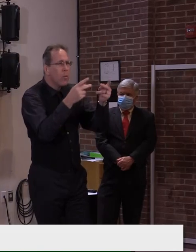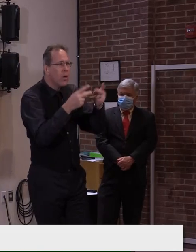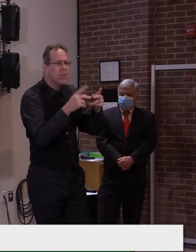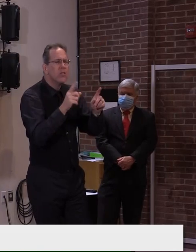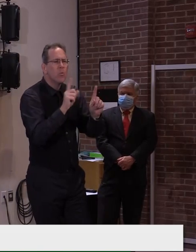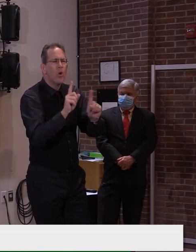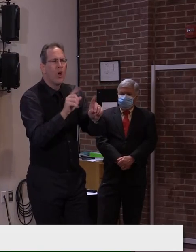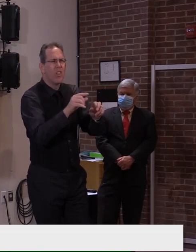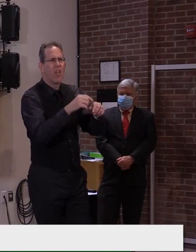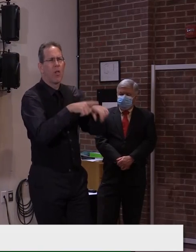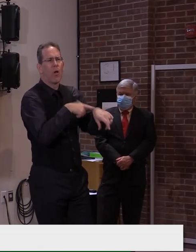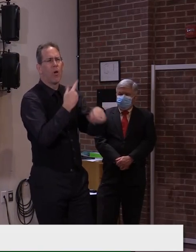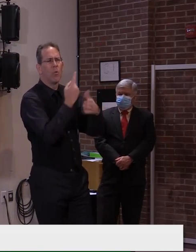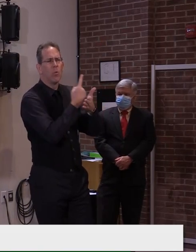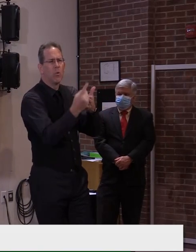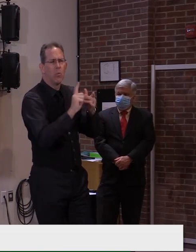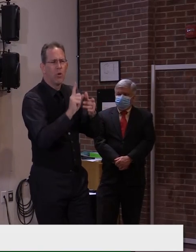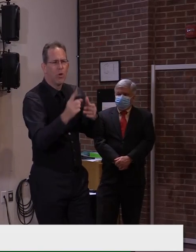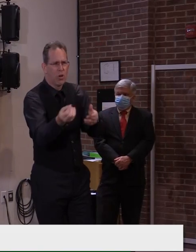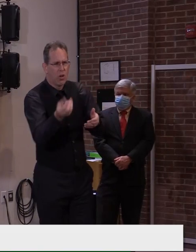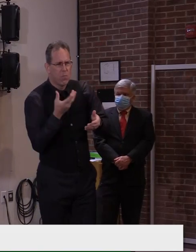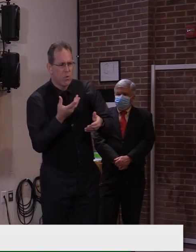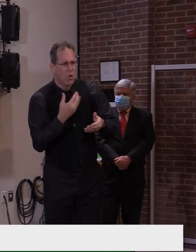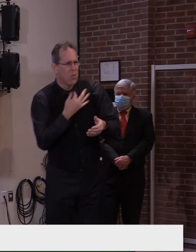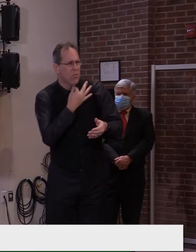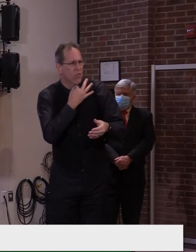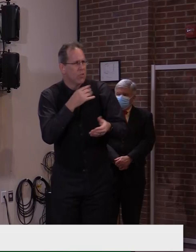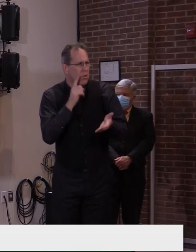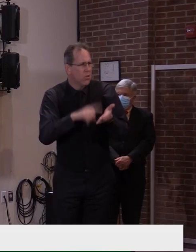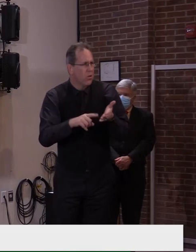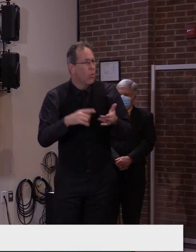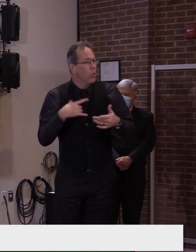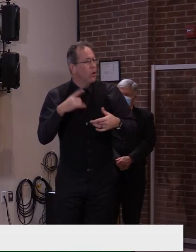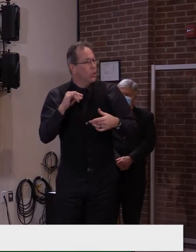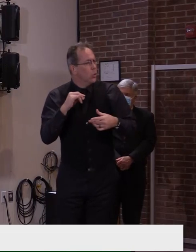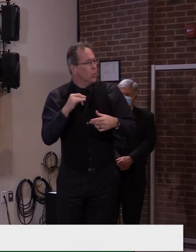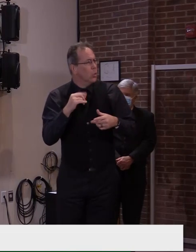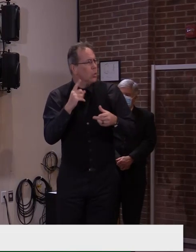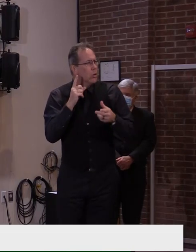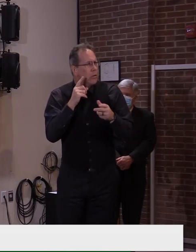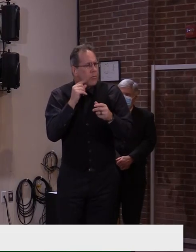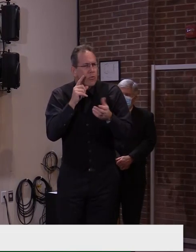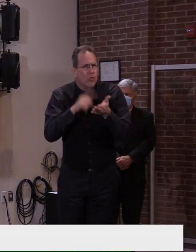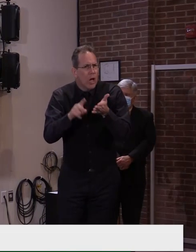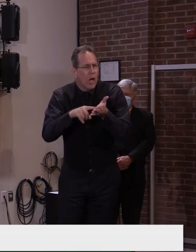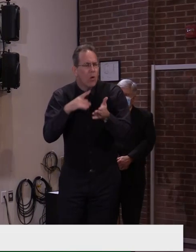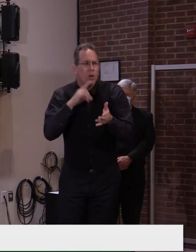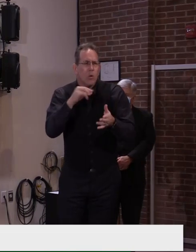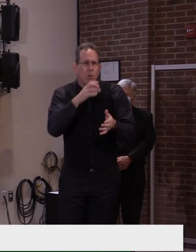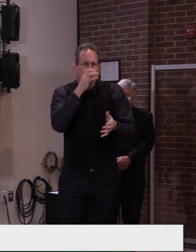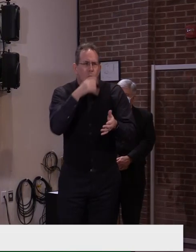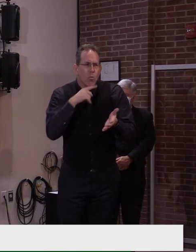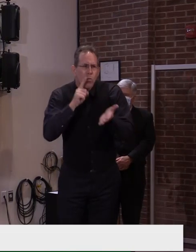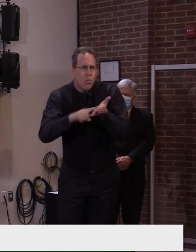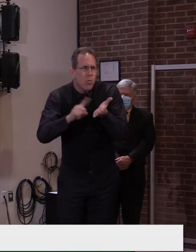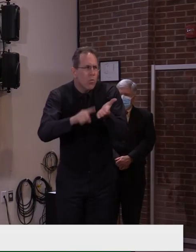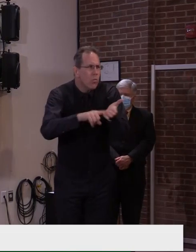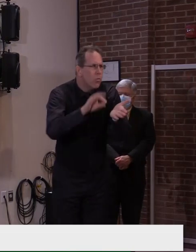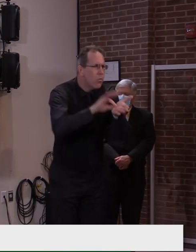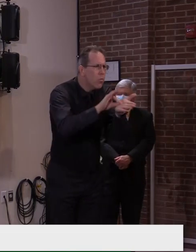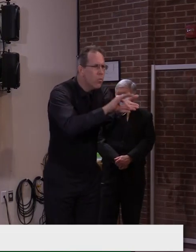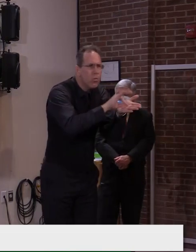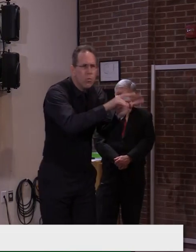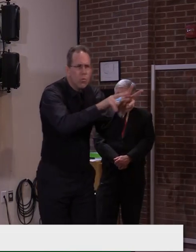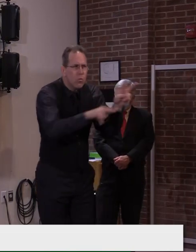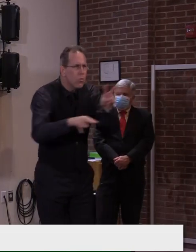track of this data, though I don't believe we have this on our website, but we keep track of this data called turnaround time